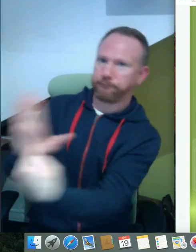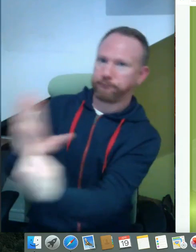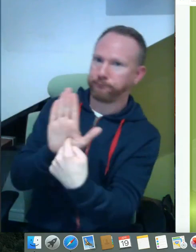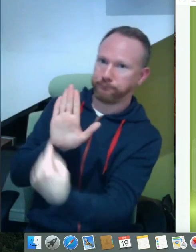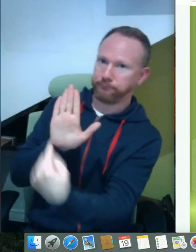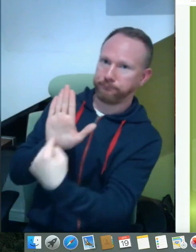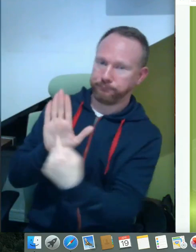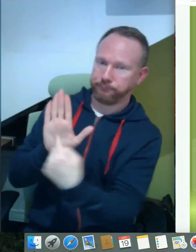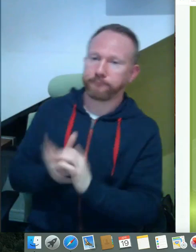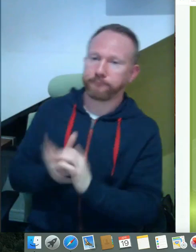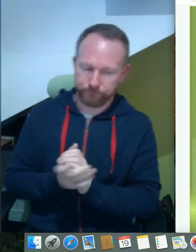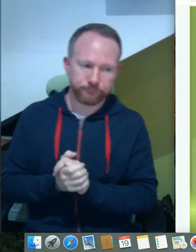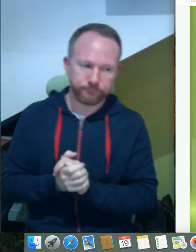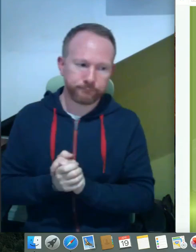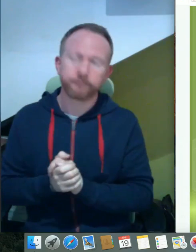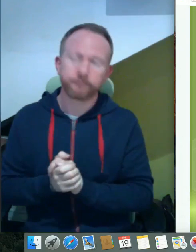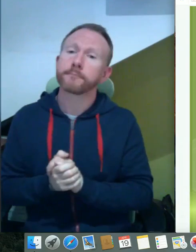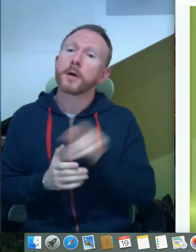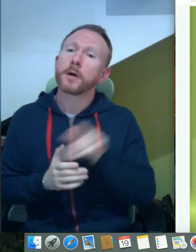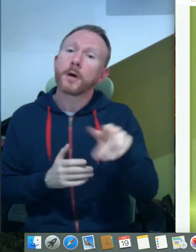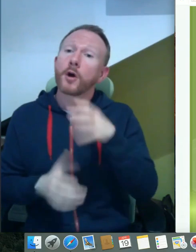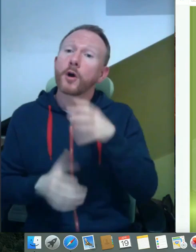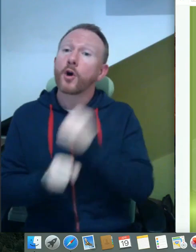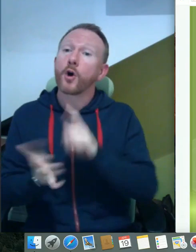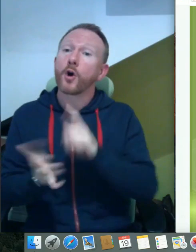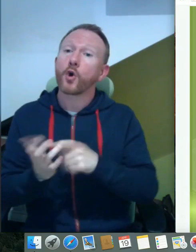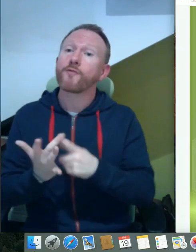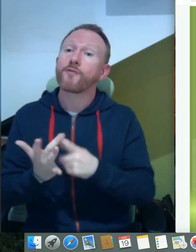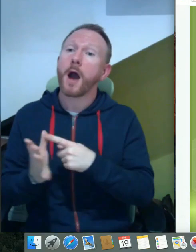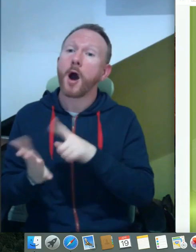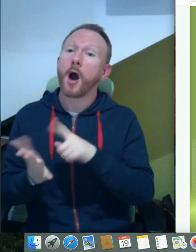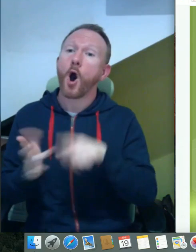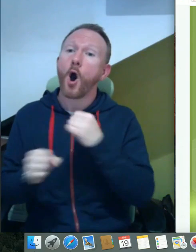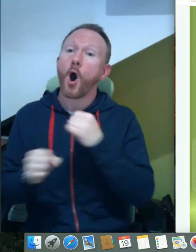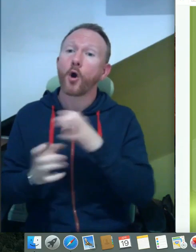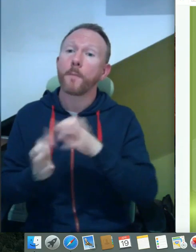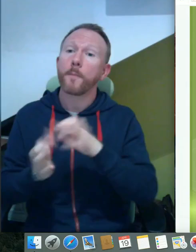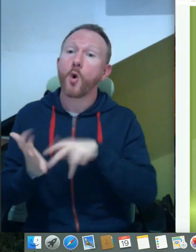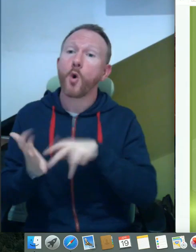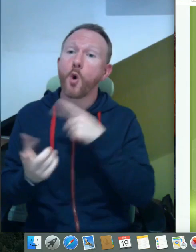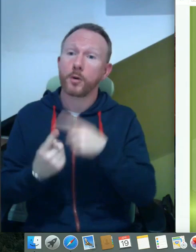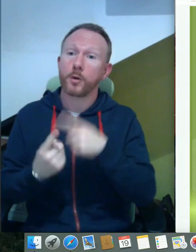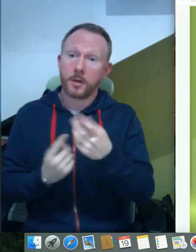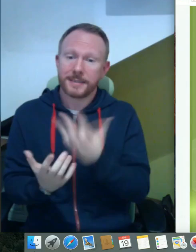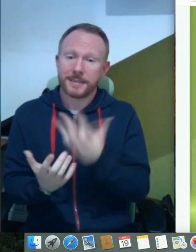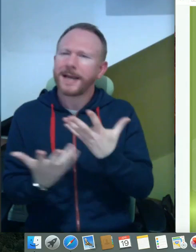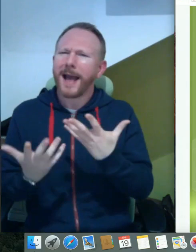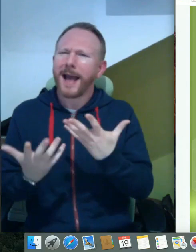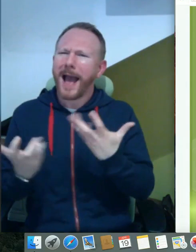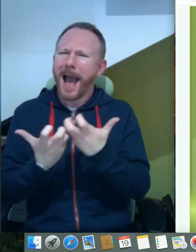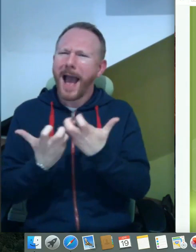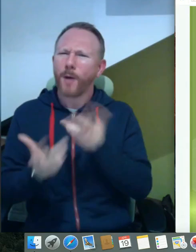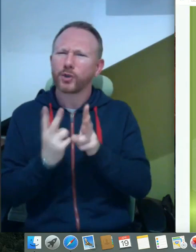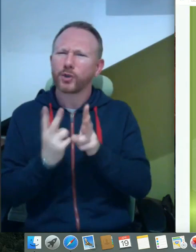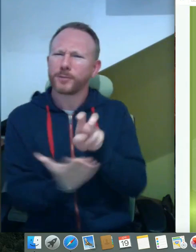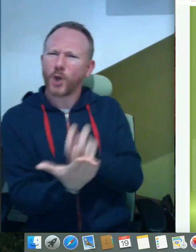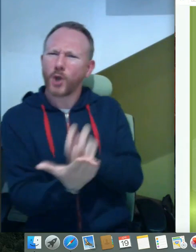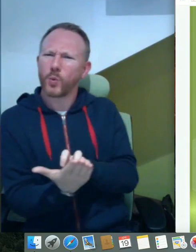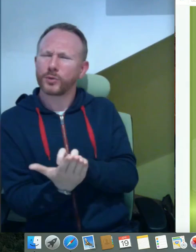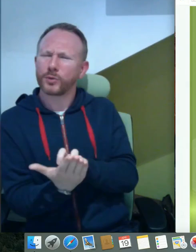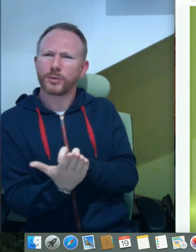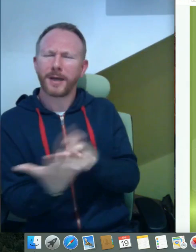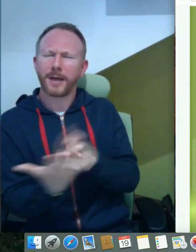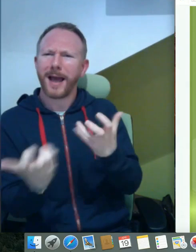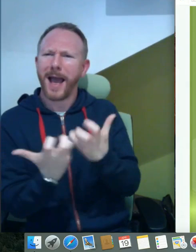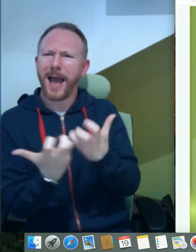notes, Gloria Ogborn just picked up on that, saying that she can't see how interpreters can write notes and suggests maybe a co-worker